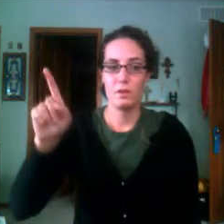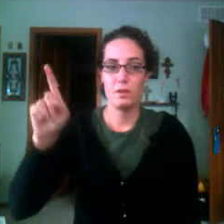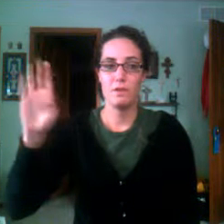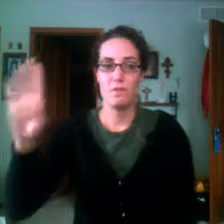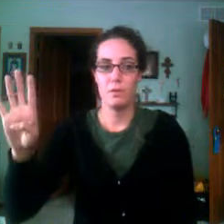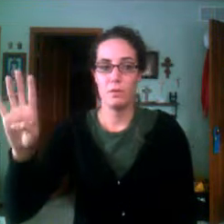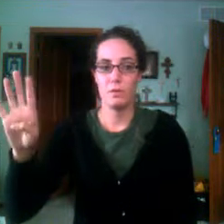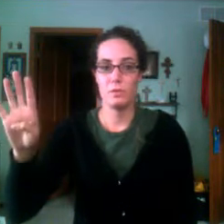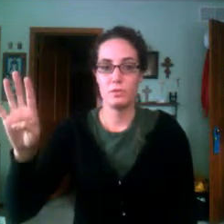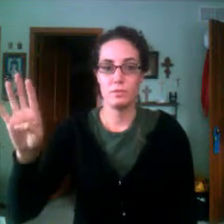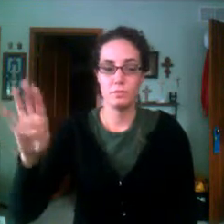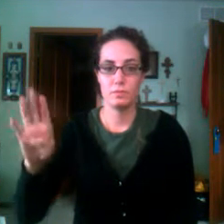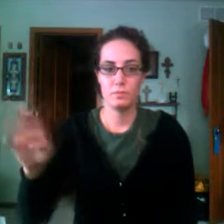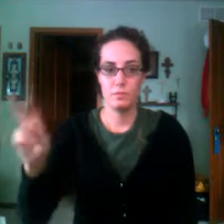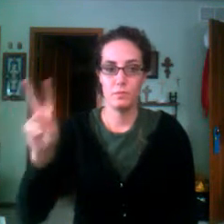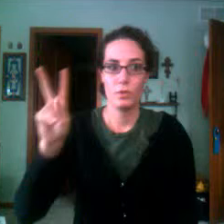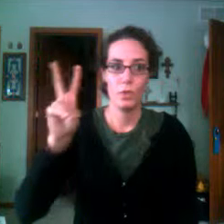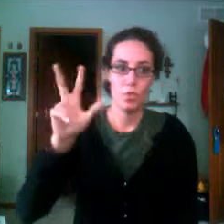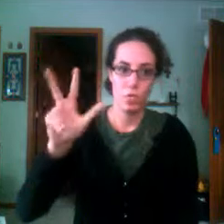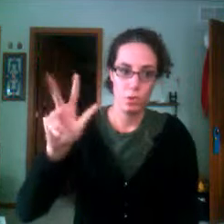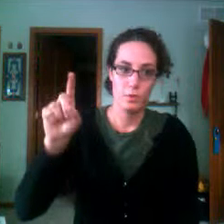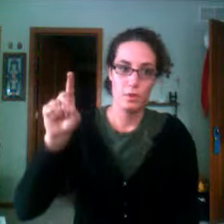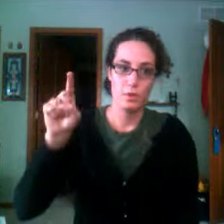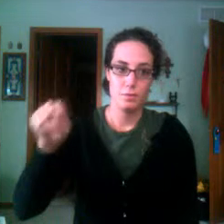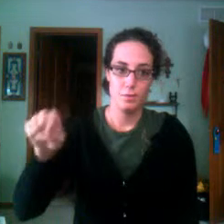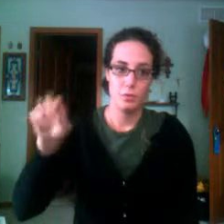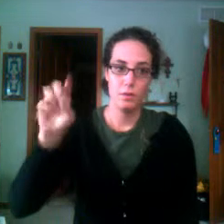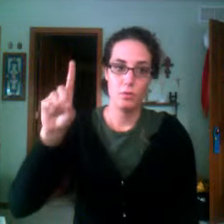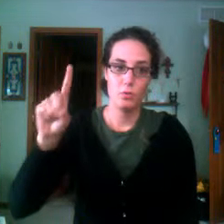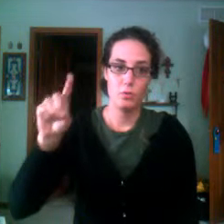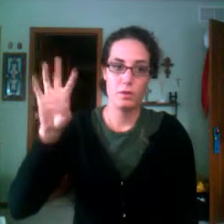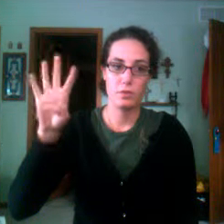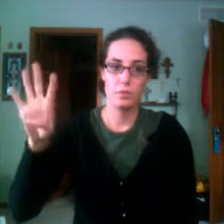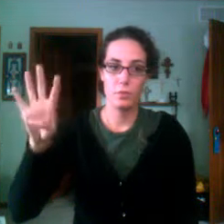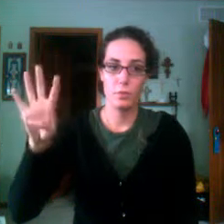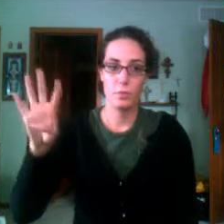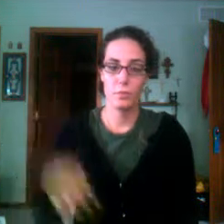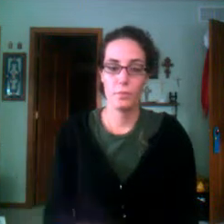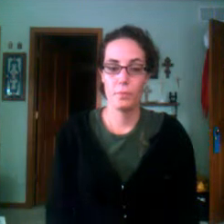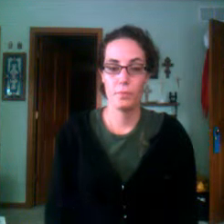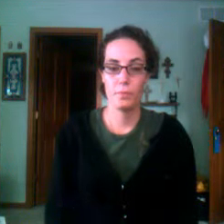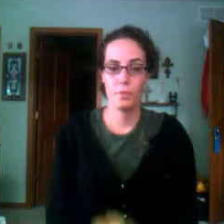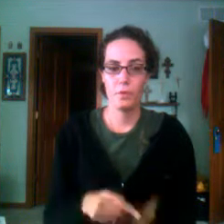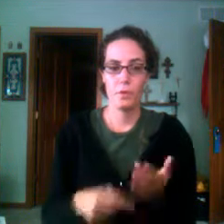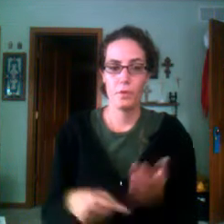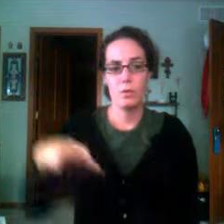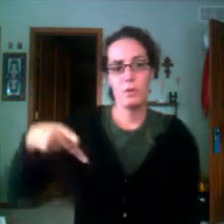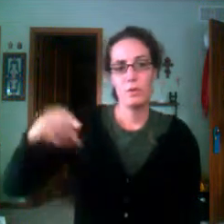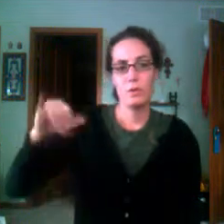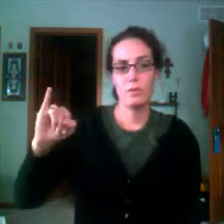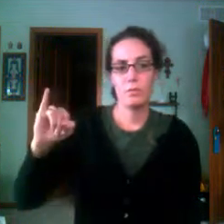additional diameters right there. Okay. So someone asks, well, what's pi? I understand what pi is. Just the number of diameters that fit in a